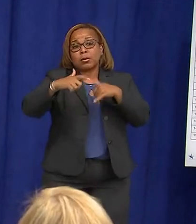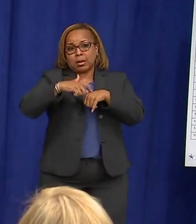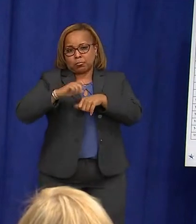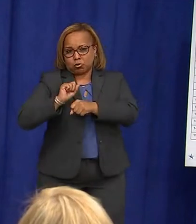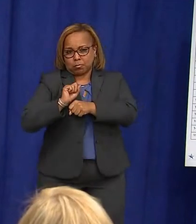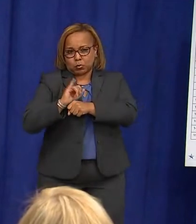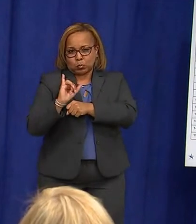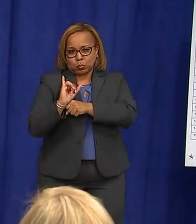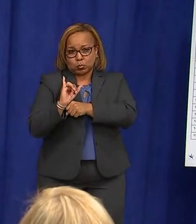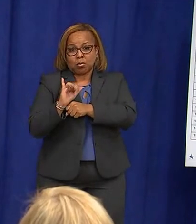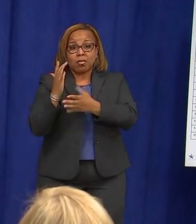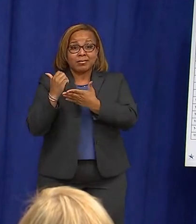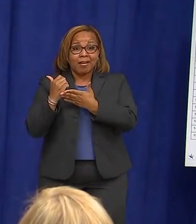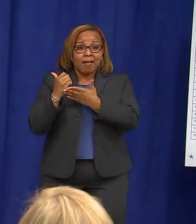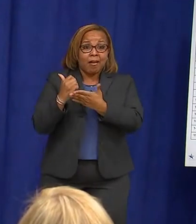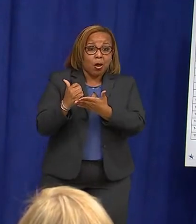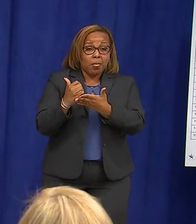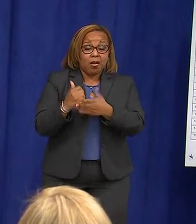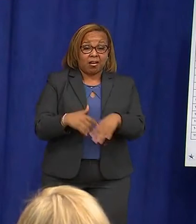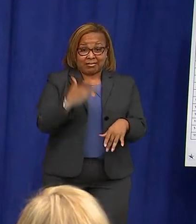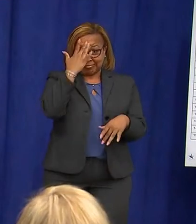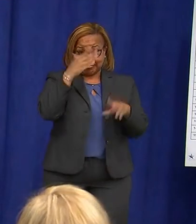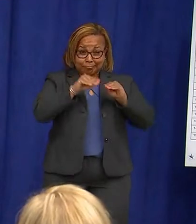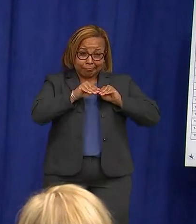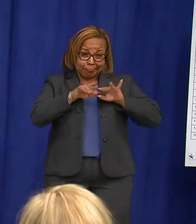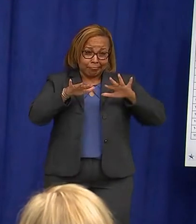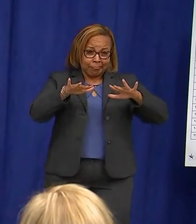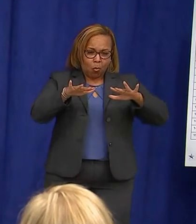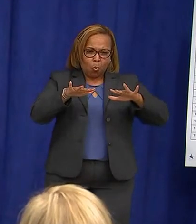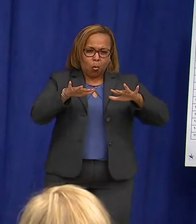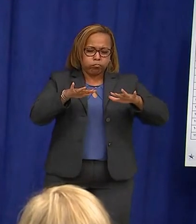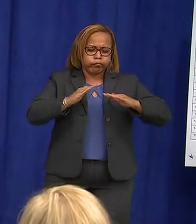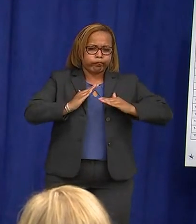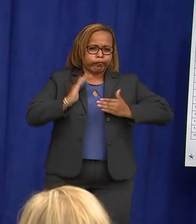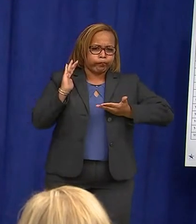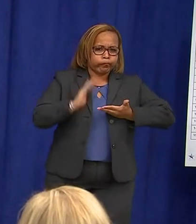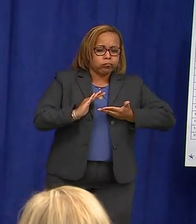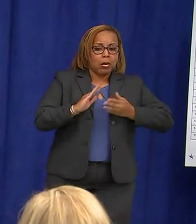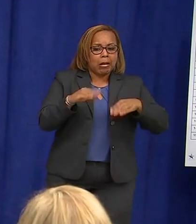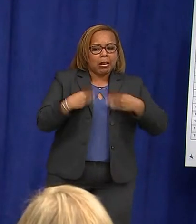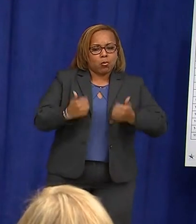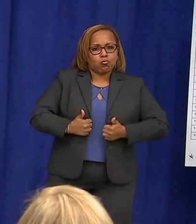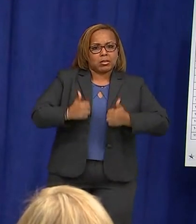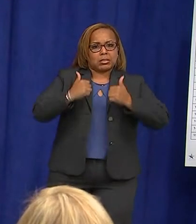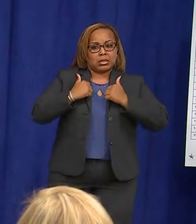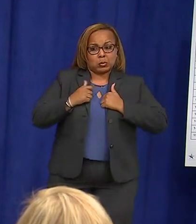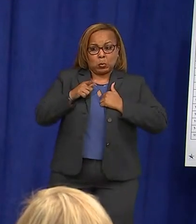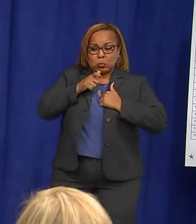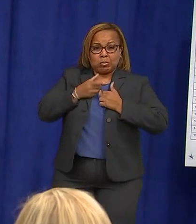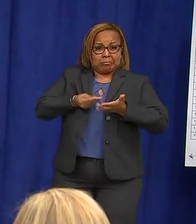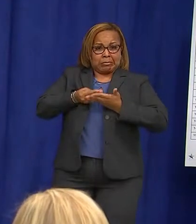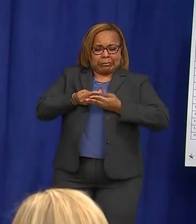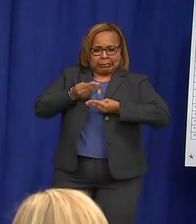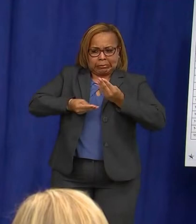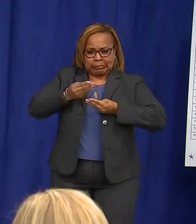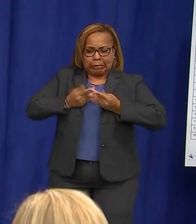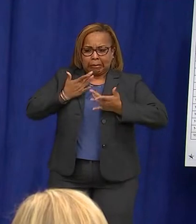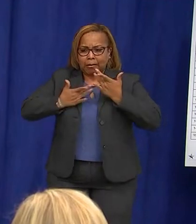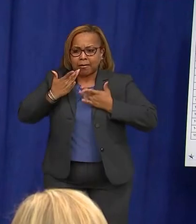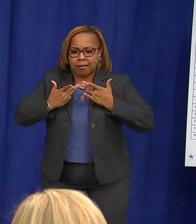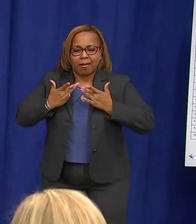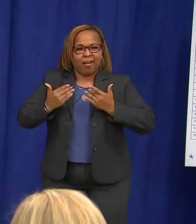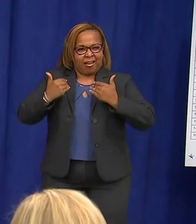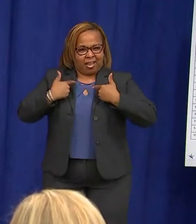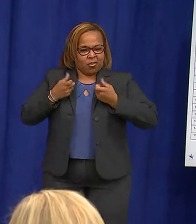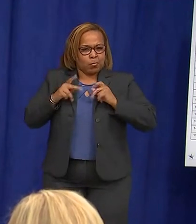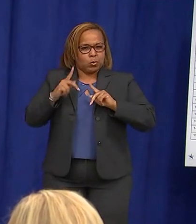positions, thus helping slow the spread of COVID-19 and giving residents in economically distressed areas stable